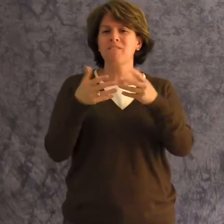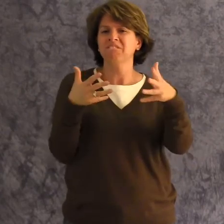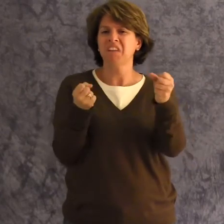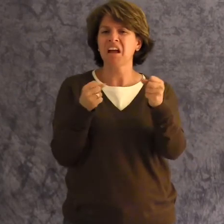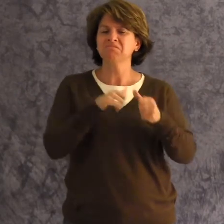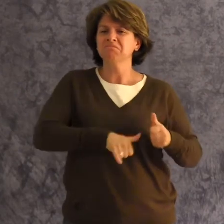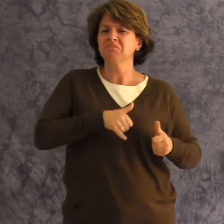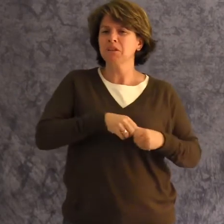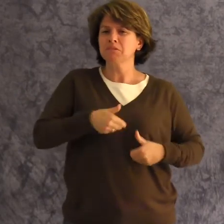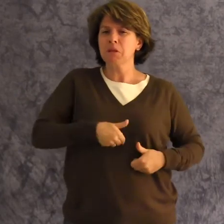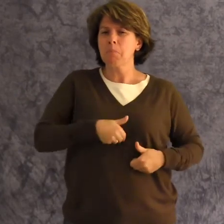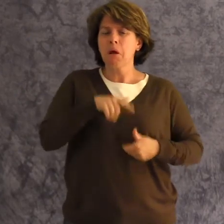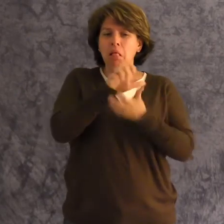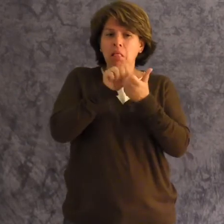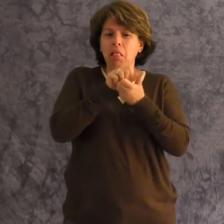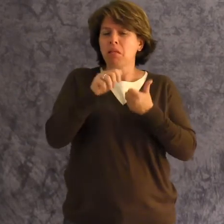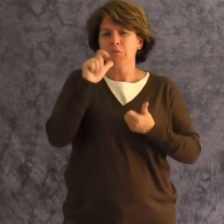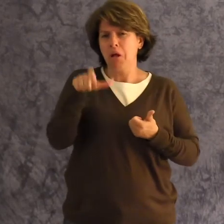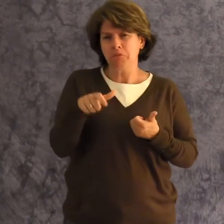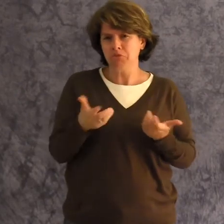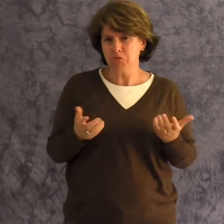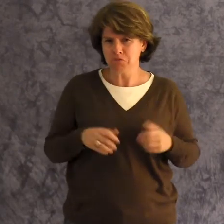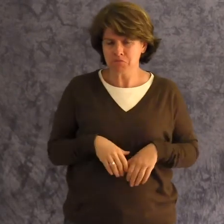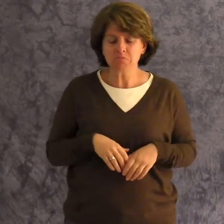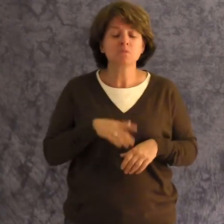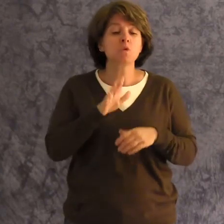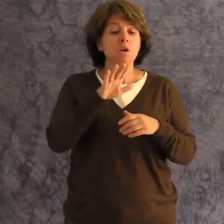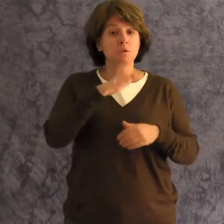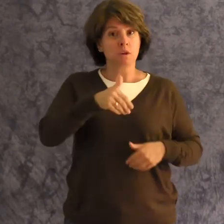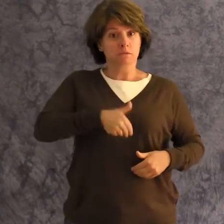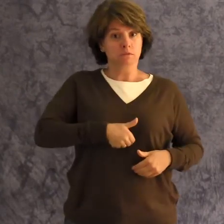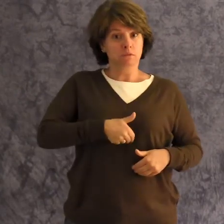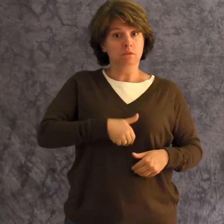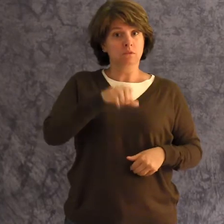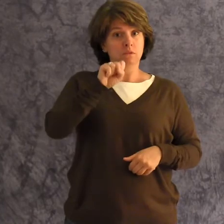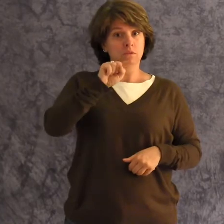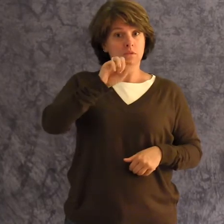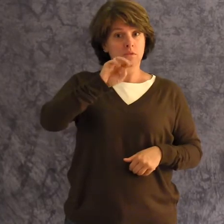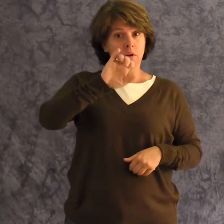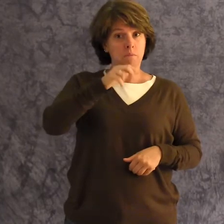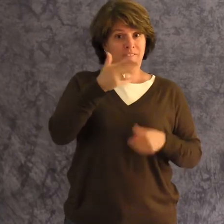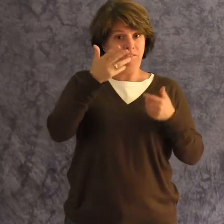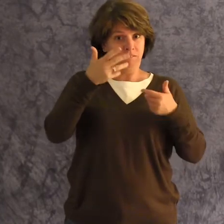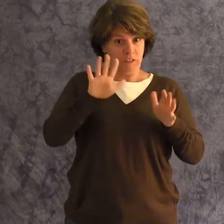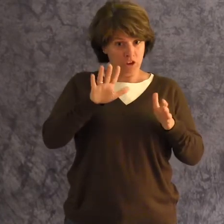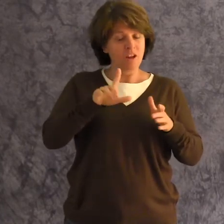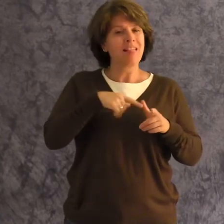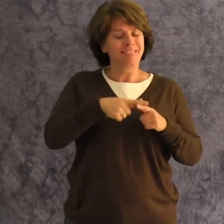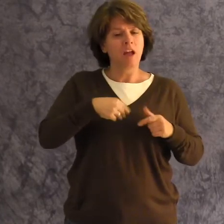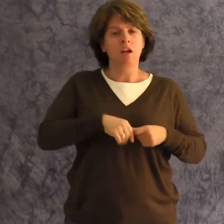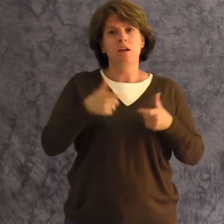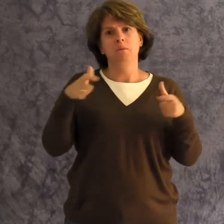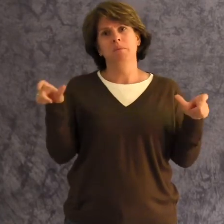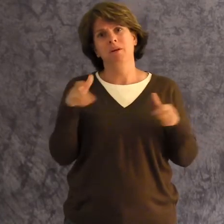beverages have spent time in your stomach, they then leave the stomach and enter the largest portion of your digestive system, known as the small